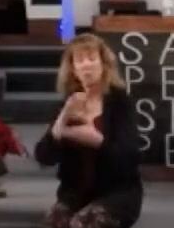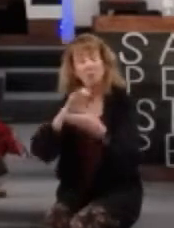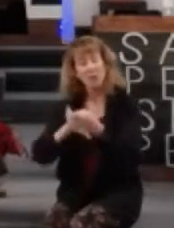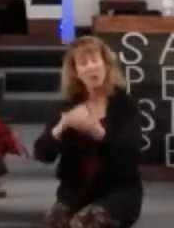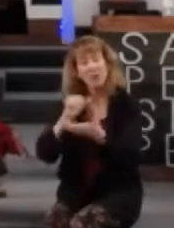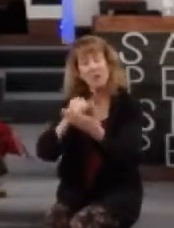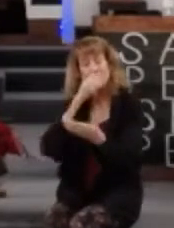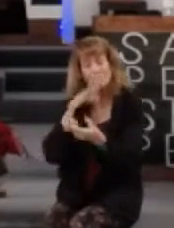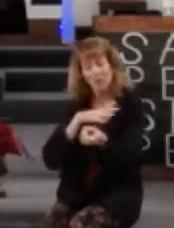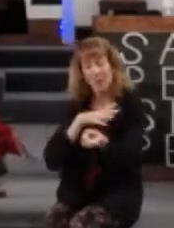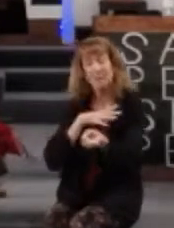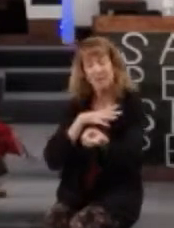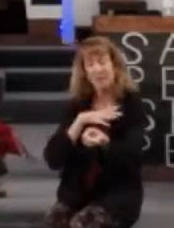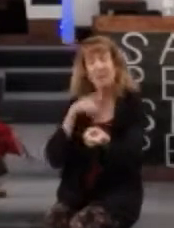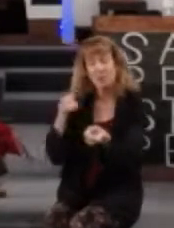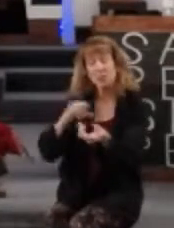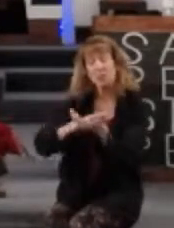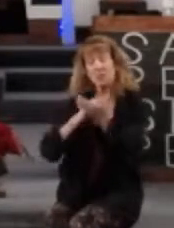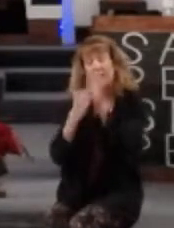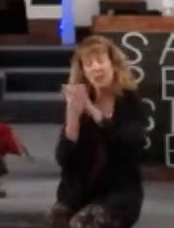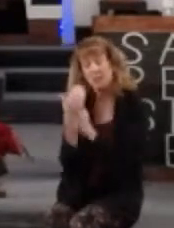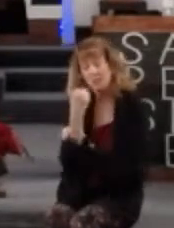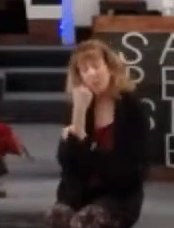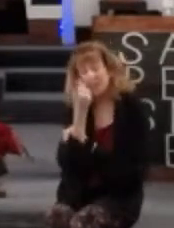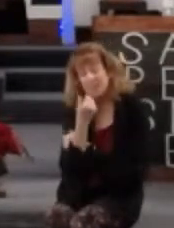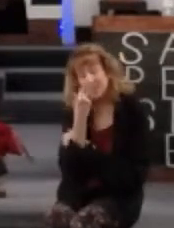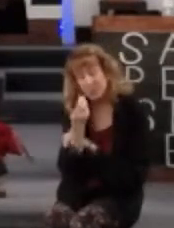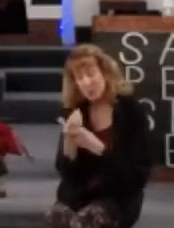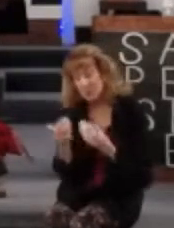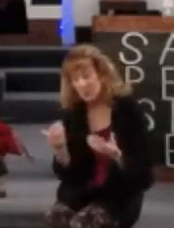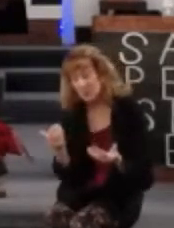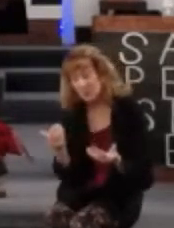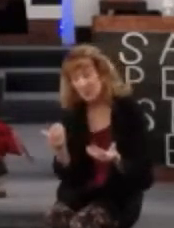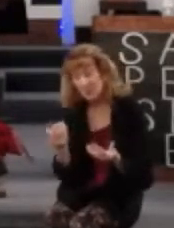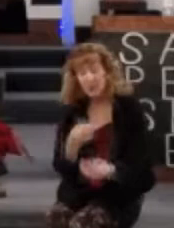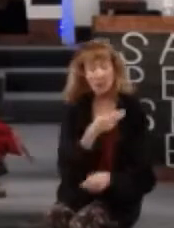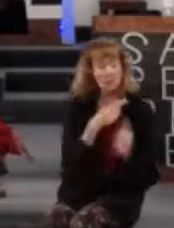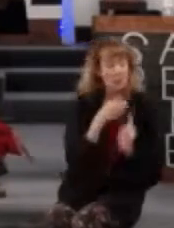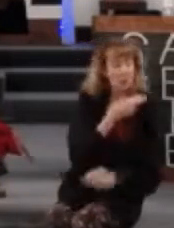her even when she returned to her ways of the nightlife.